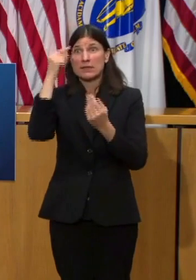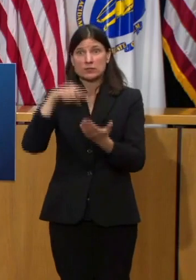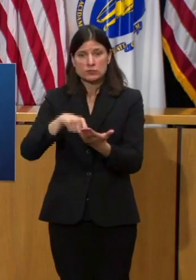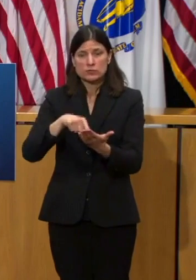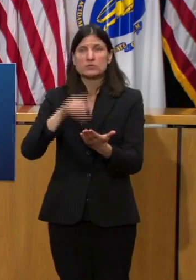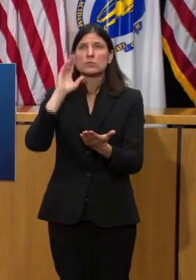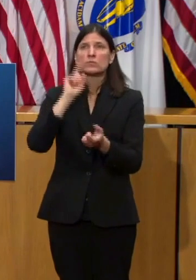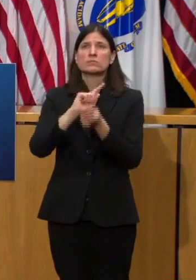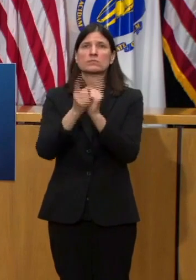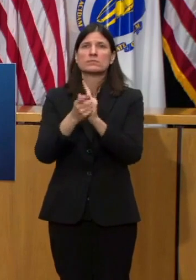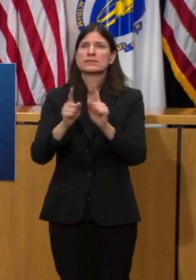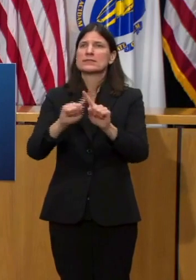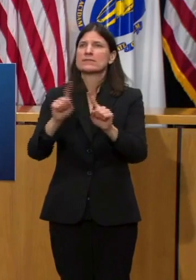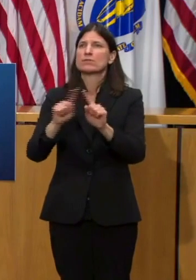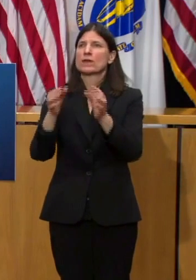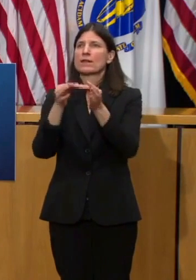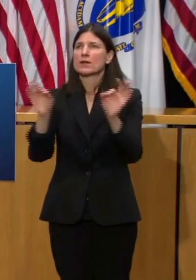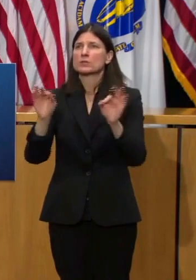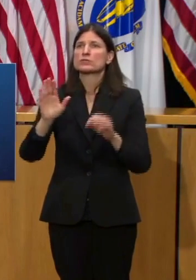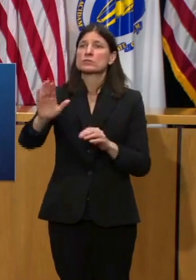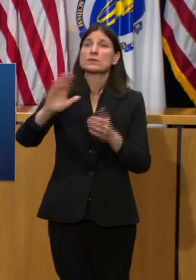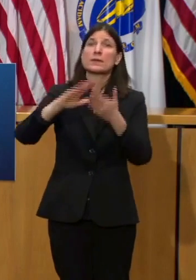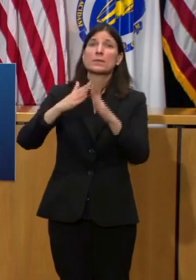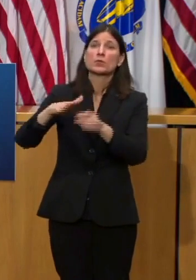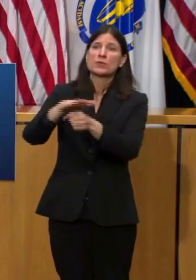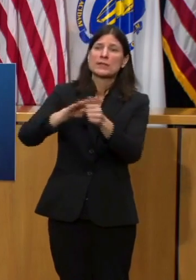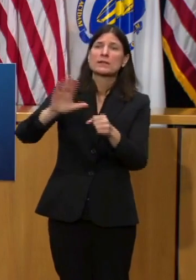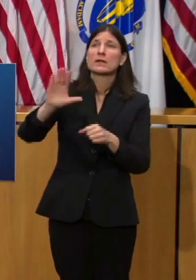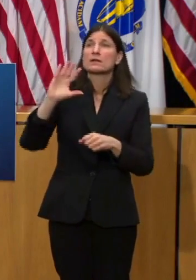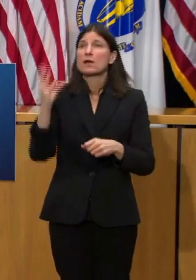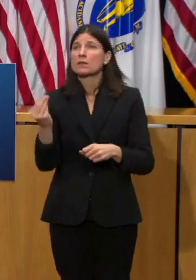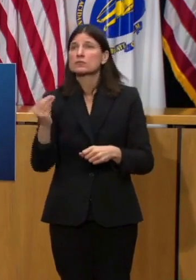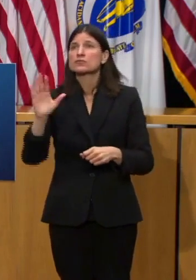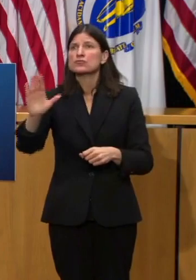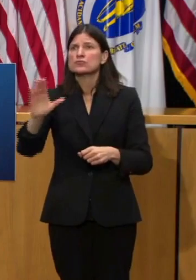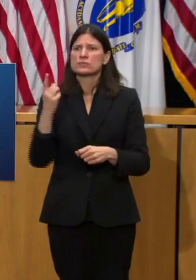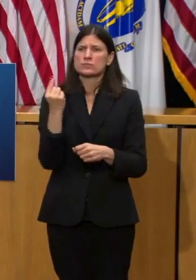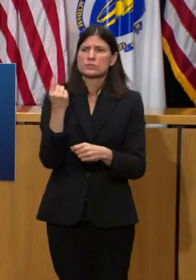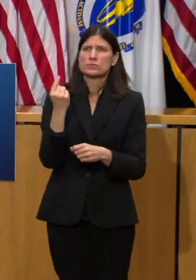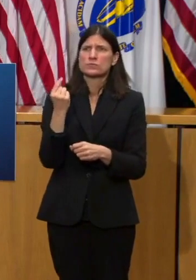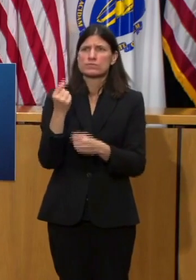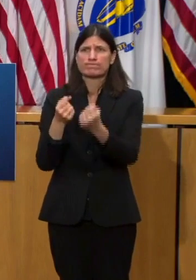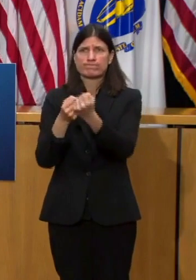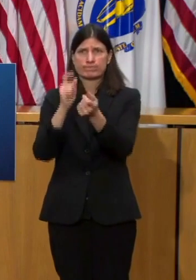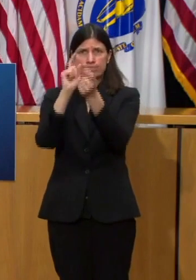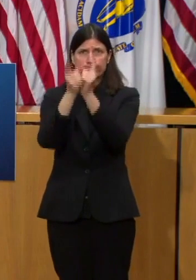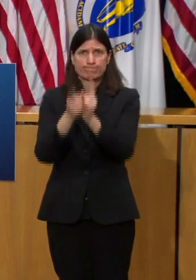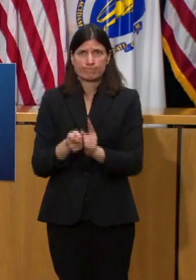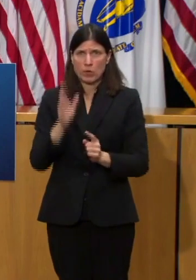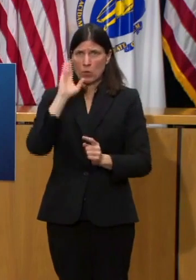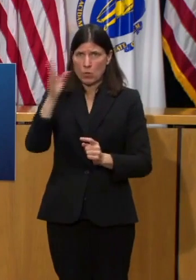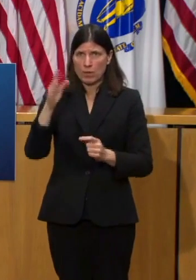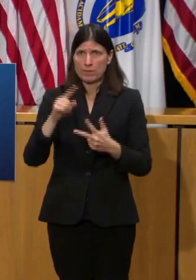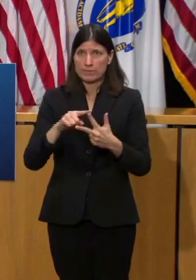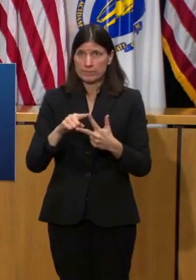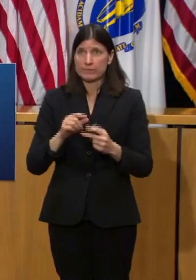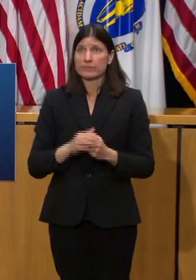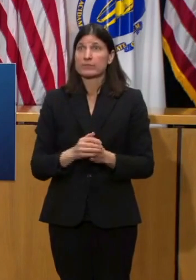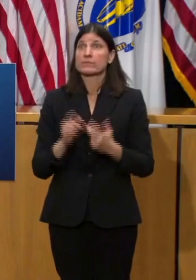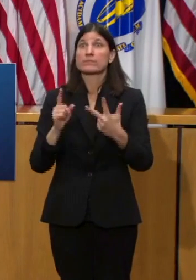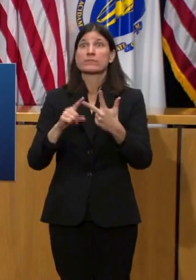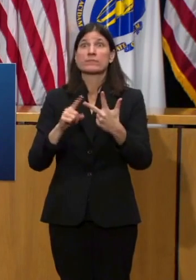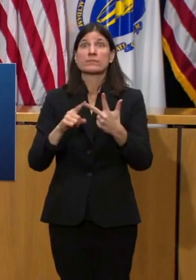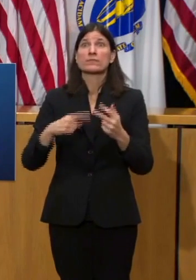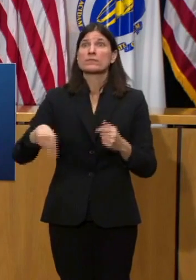with local community-based organizations and others to provide information and tips to engage people in vaccination conversations,